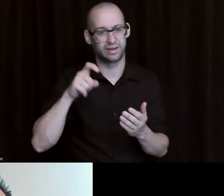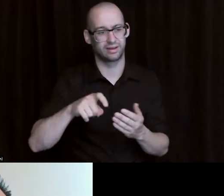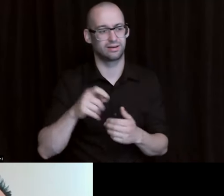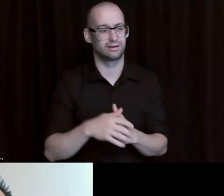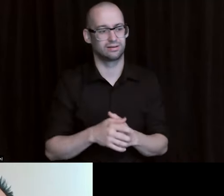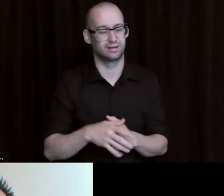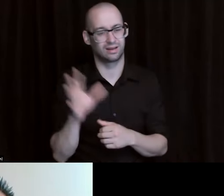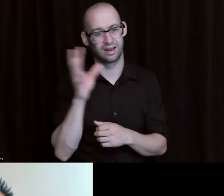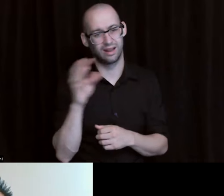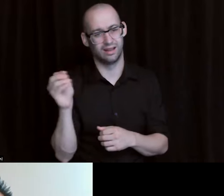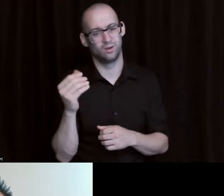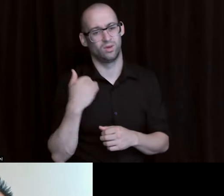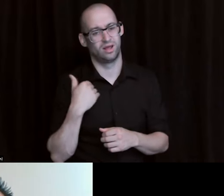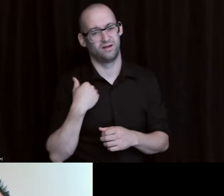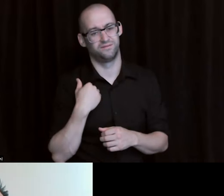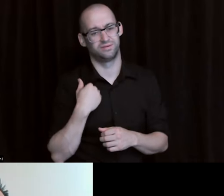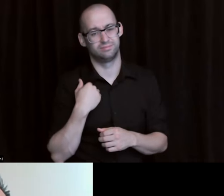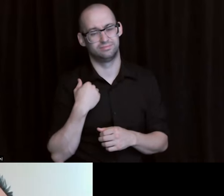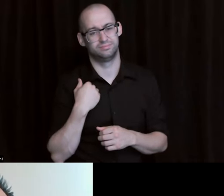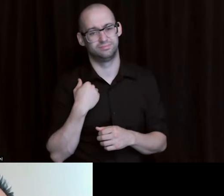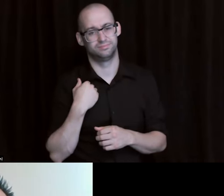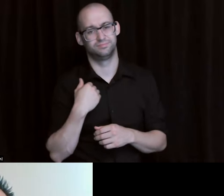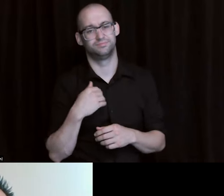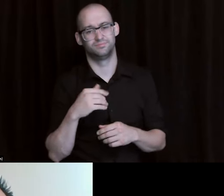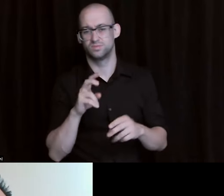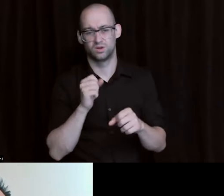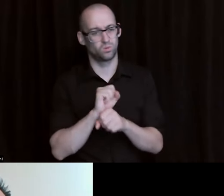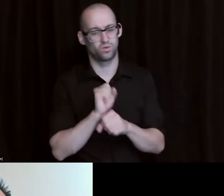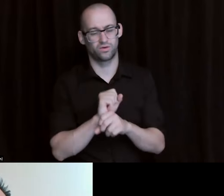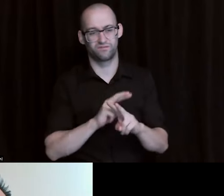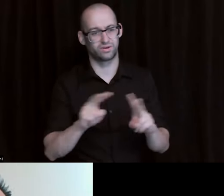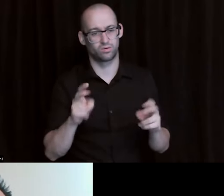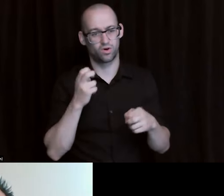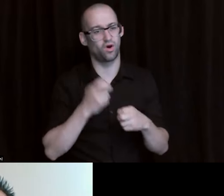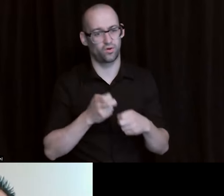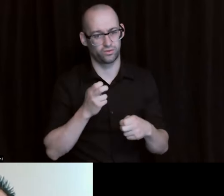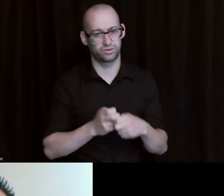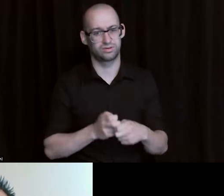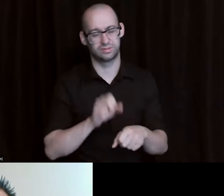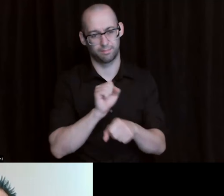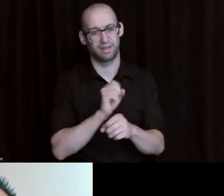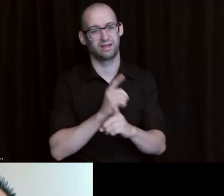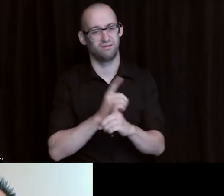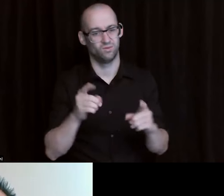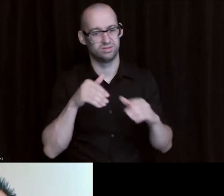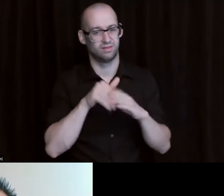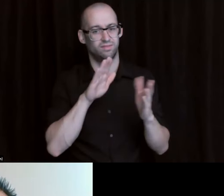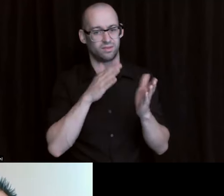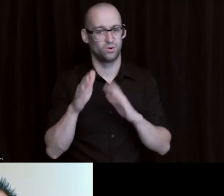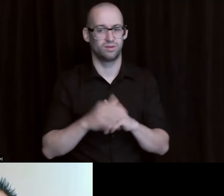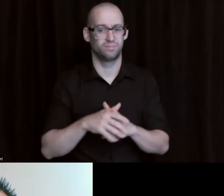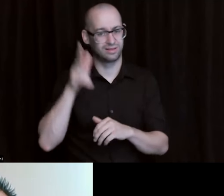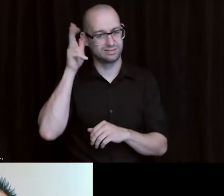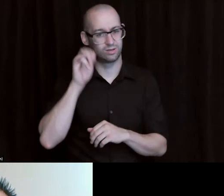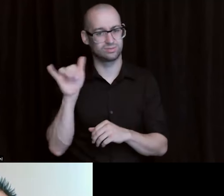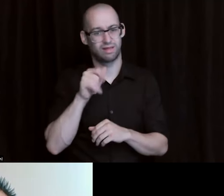we have worked very hard to make a difference in our community, Laura. It sounds like you've